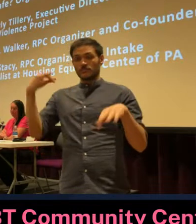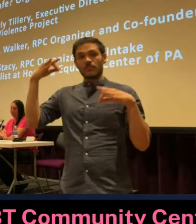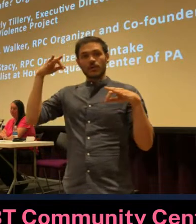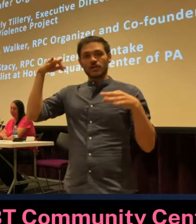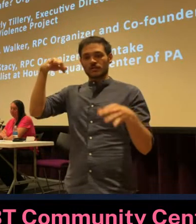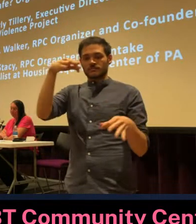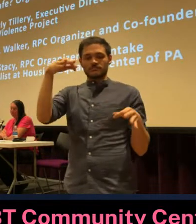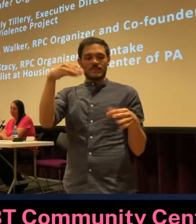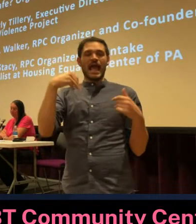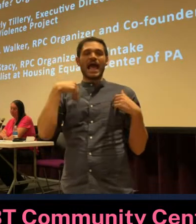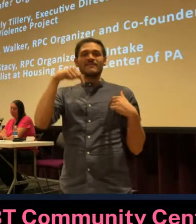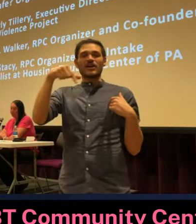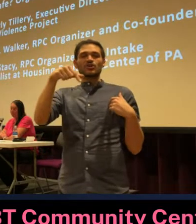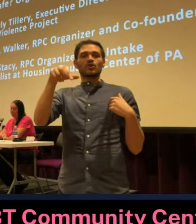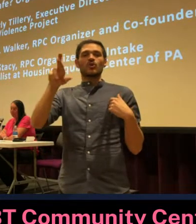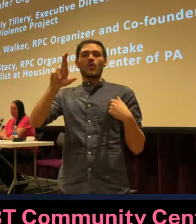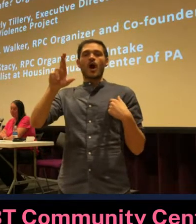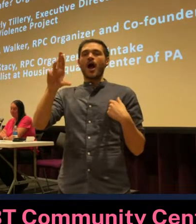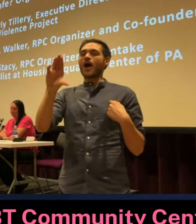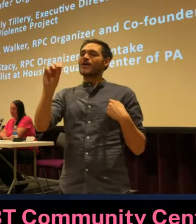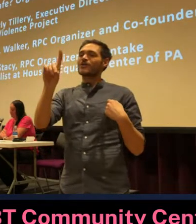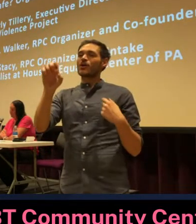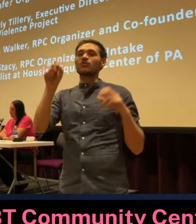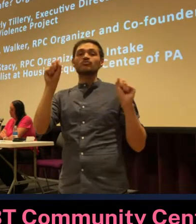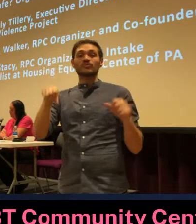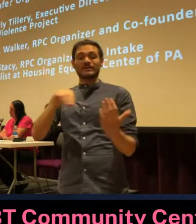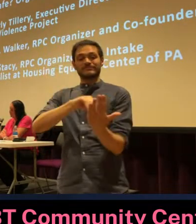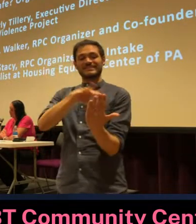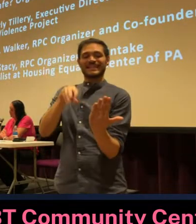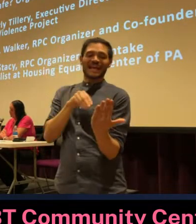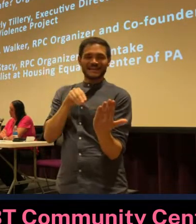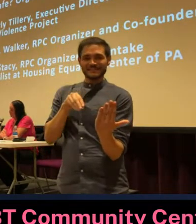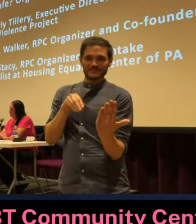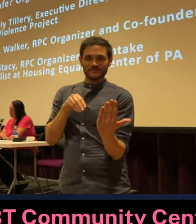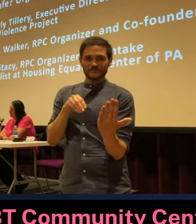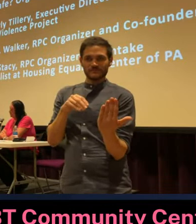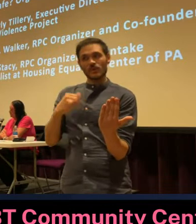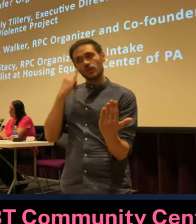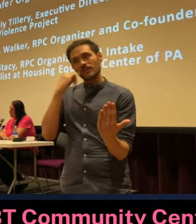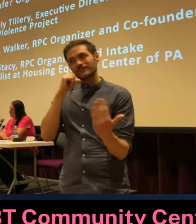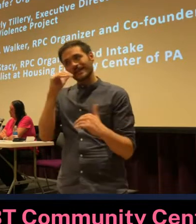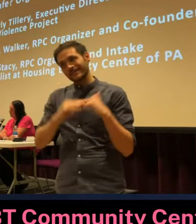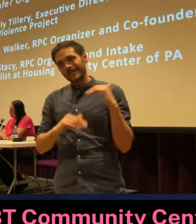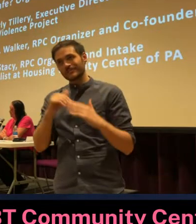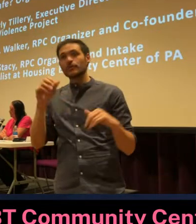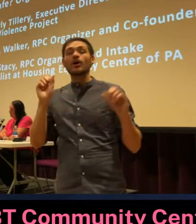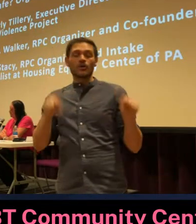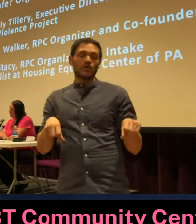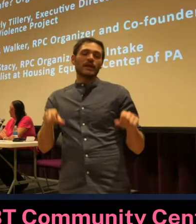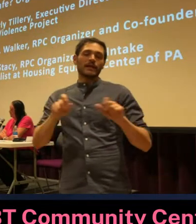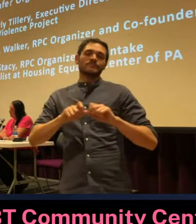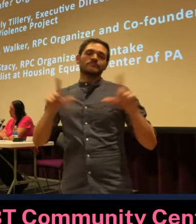QR code that you can scan on the bottom, or if you're not comfortable with QR codes, you can just go to